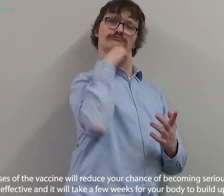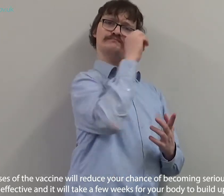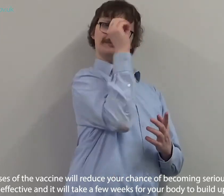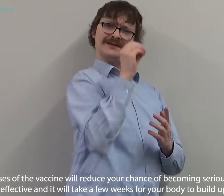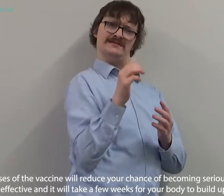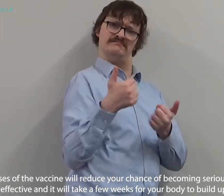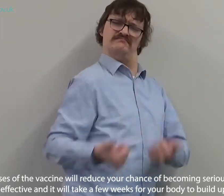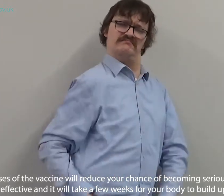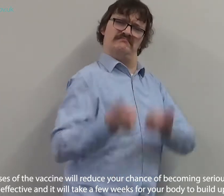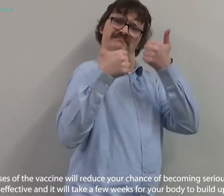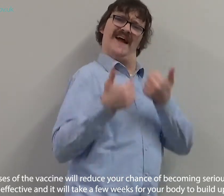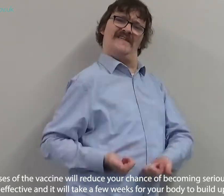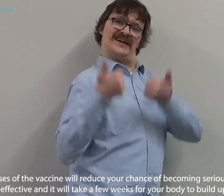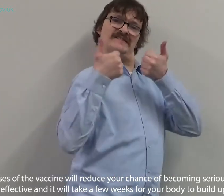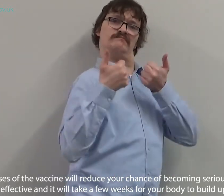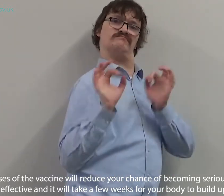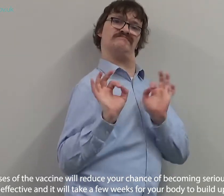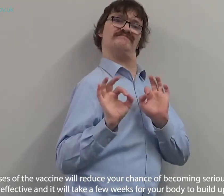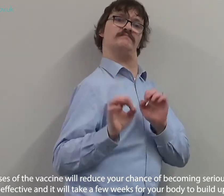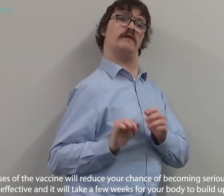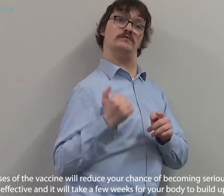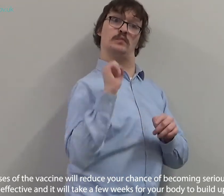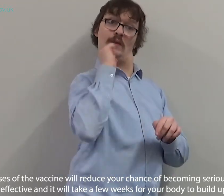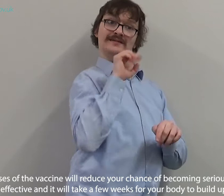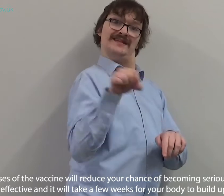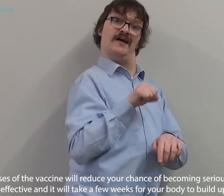It will take a few weeks for your body to build up protection.